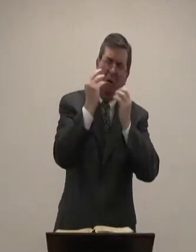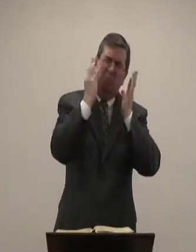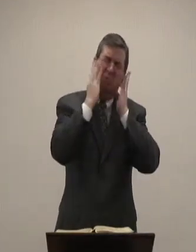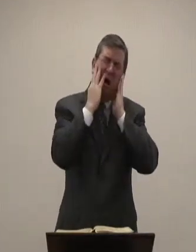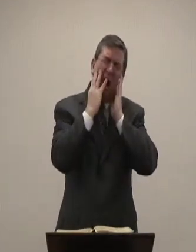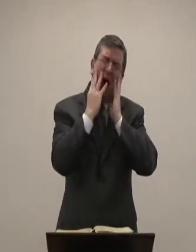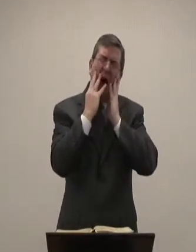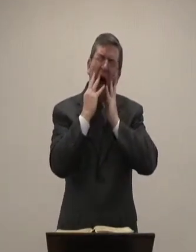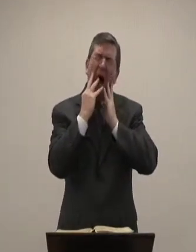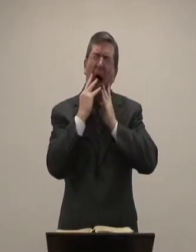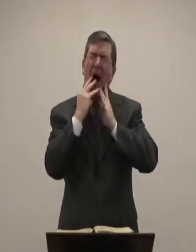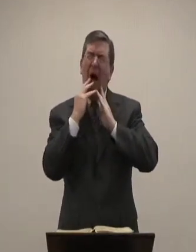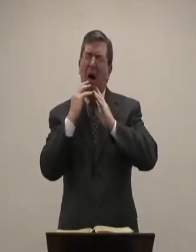had died and suffered,